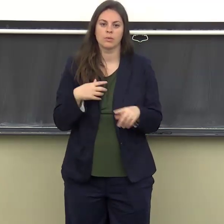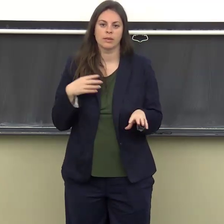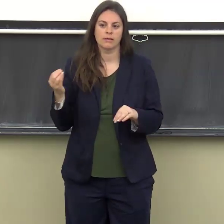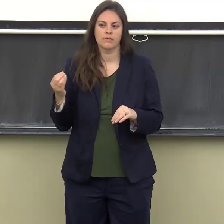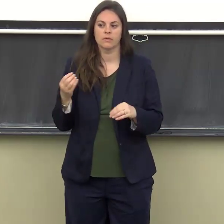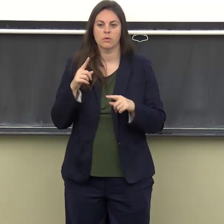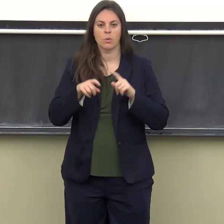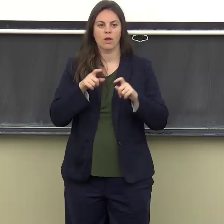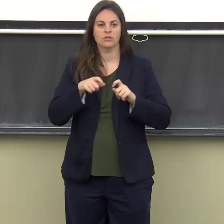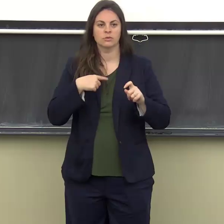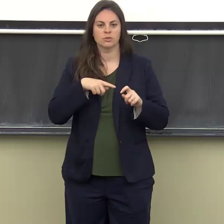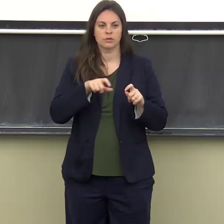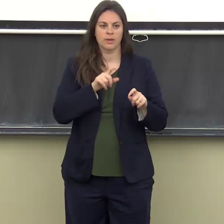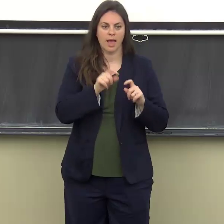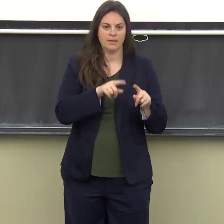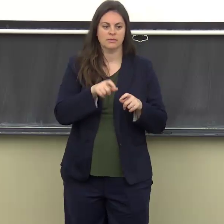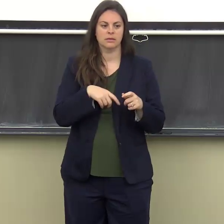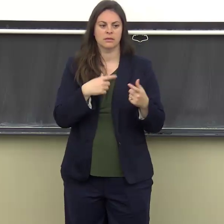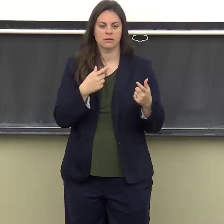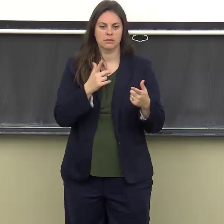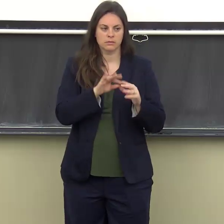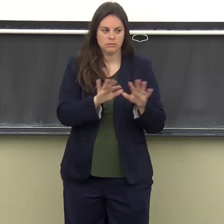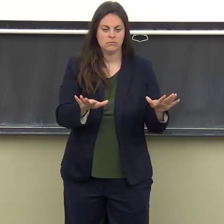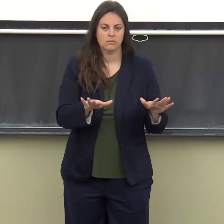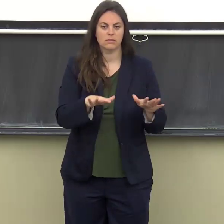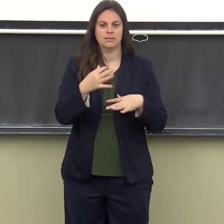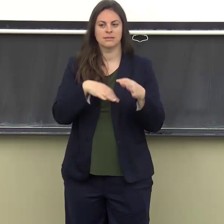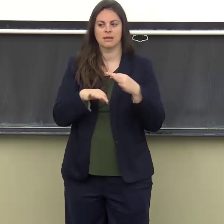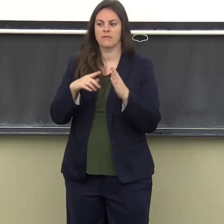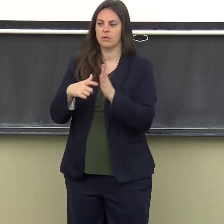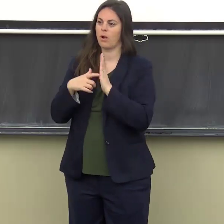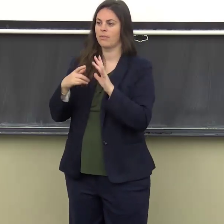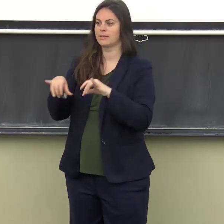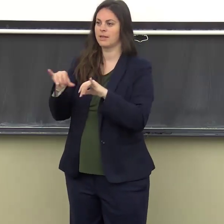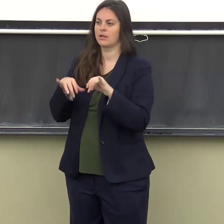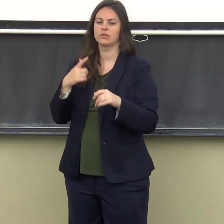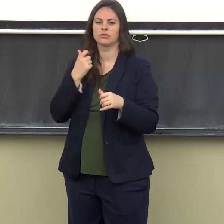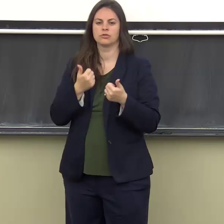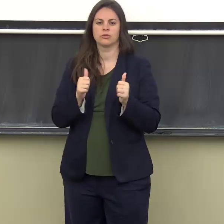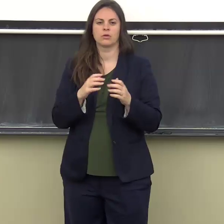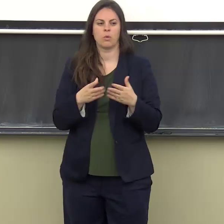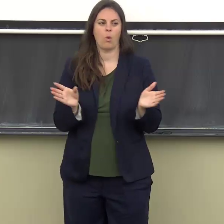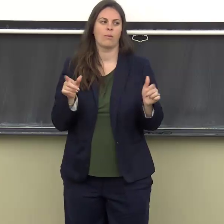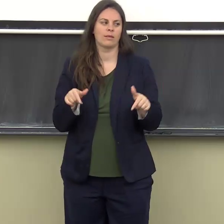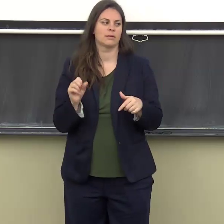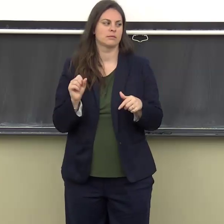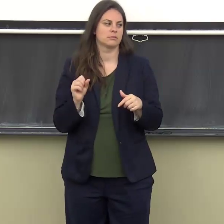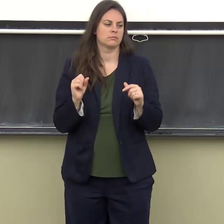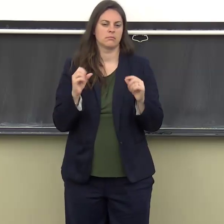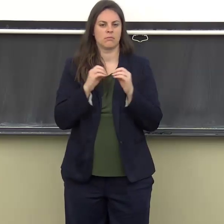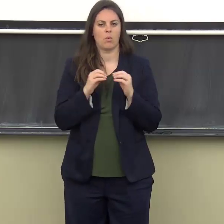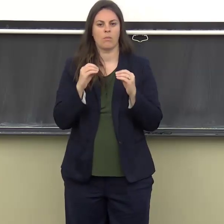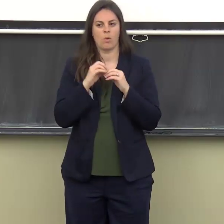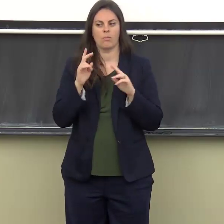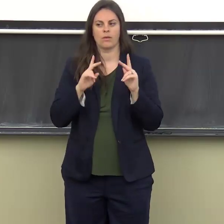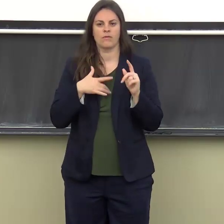asking, rather than what are the compliance standards or the requirements necessarily, just to try to like open this space more so more people feel like